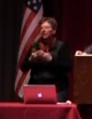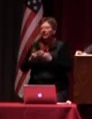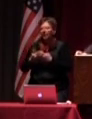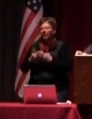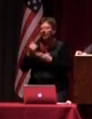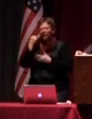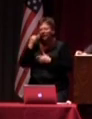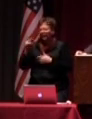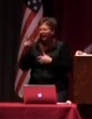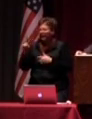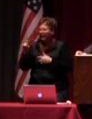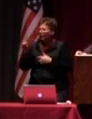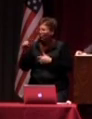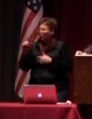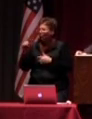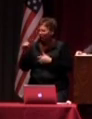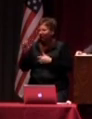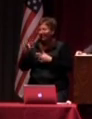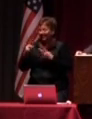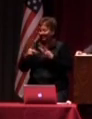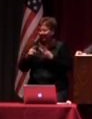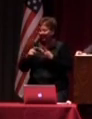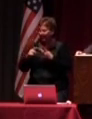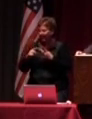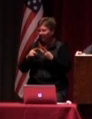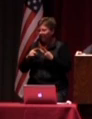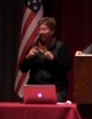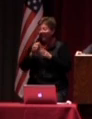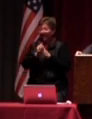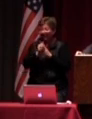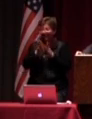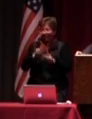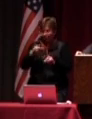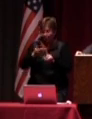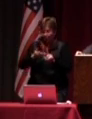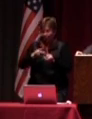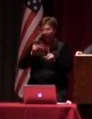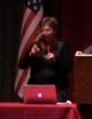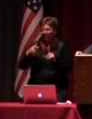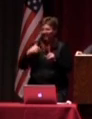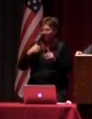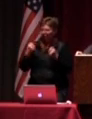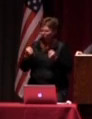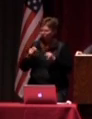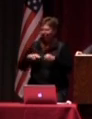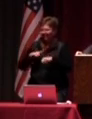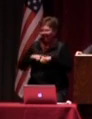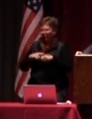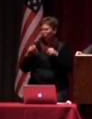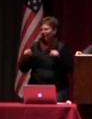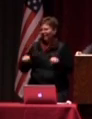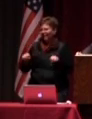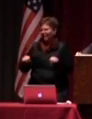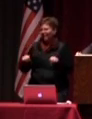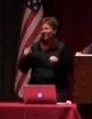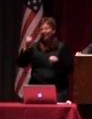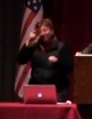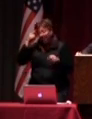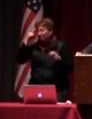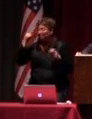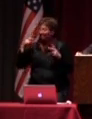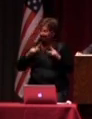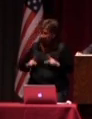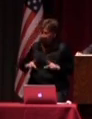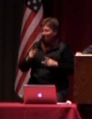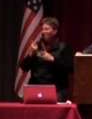Junius Brutus. Secondly, the leader needed to possess extraordinary natural abilities, either mental or physical, or